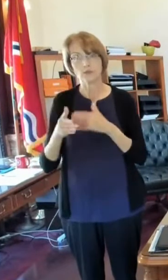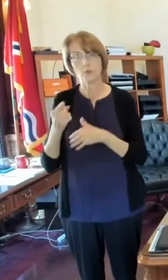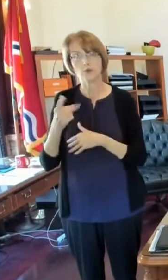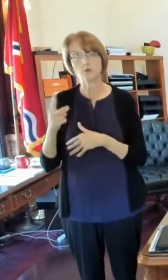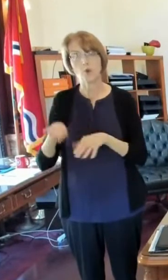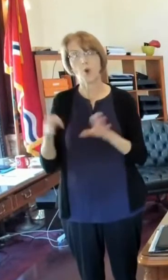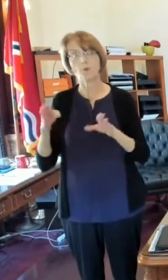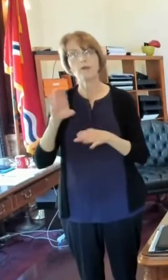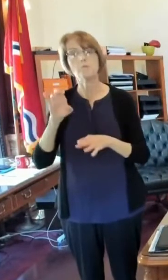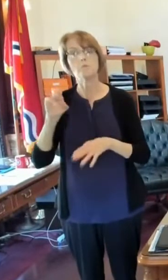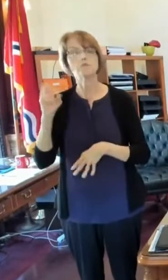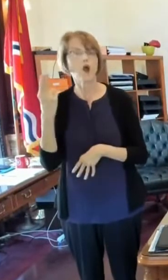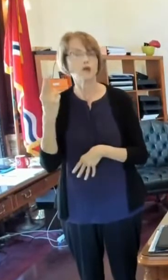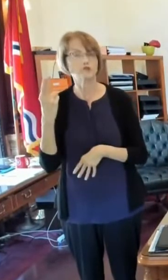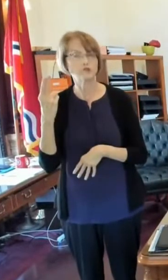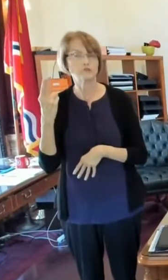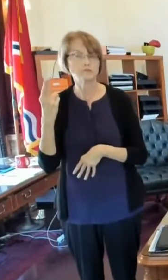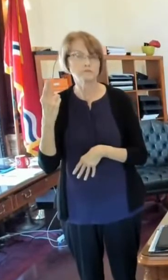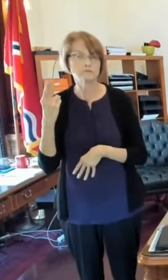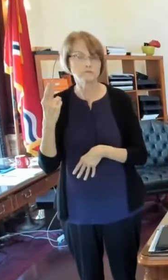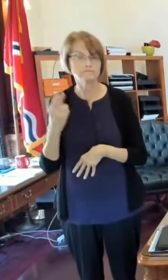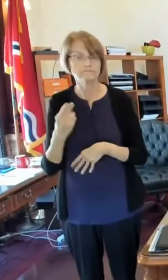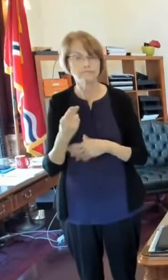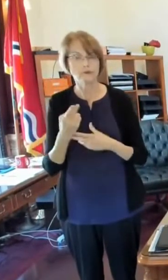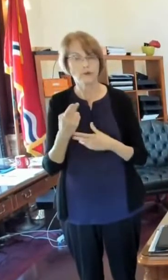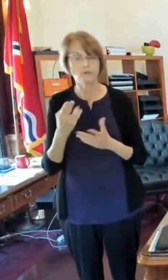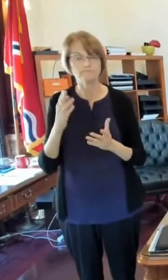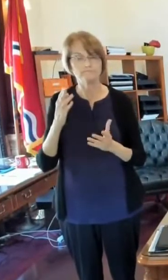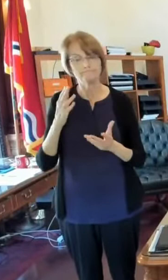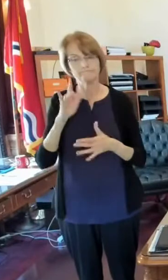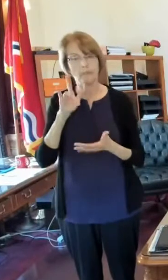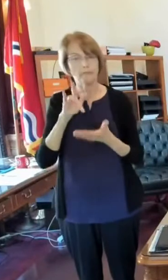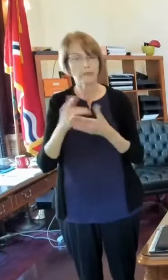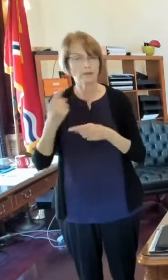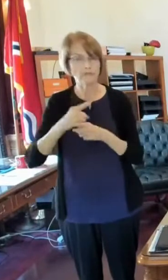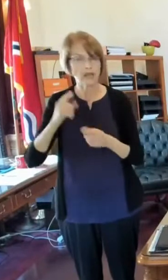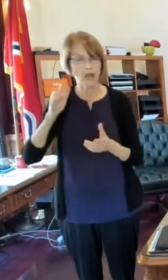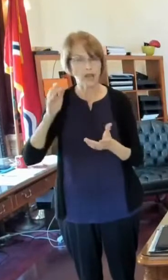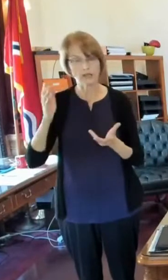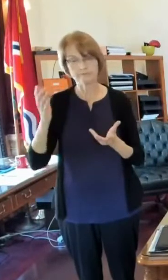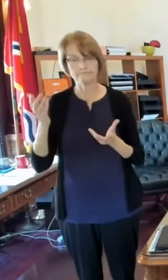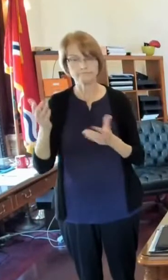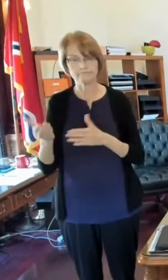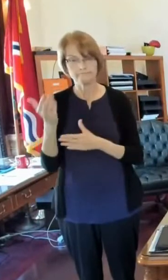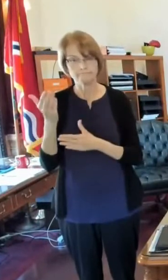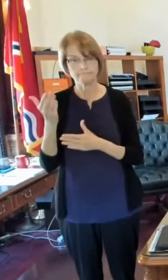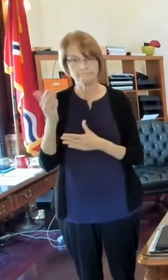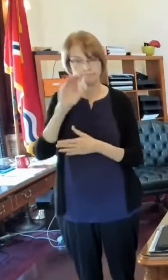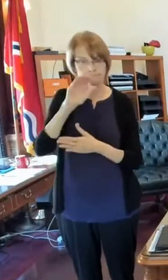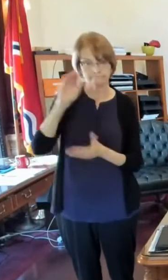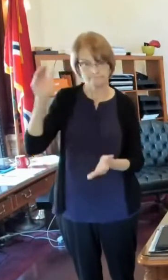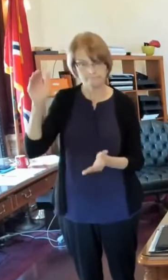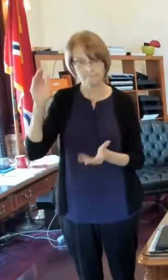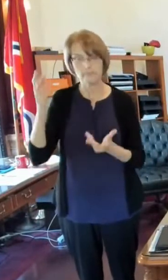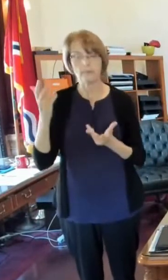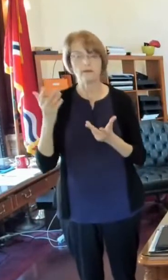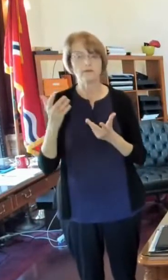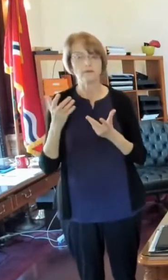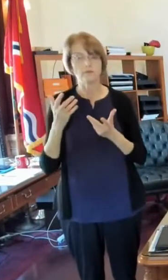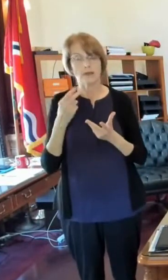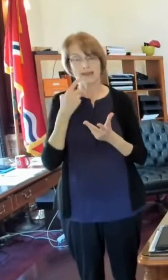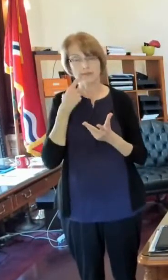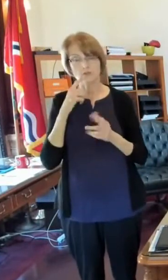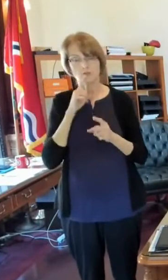but that's a bit up in the air. I just spoke with Dr. Eccles just a few minutes before, I began chatting with you